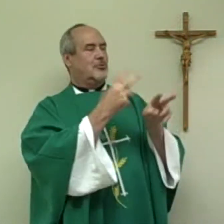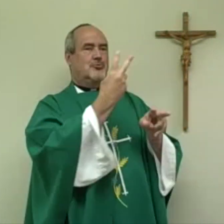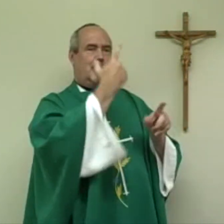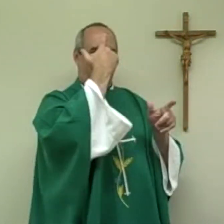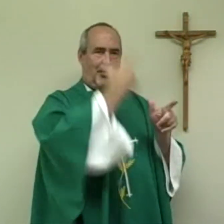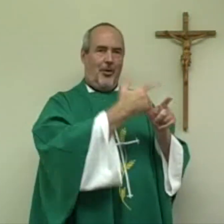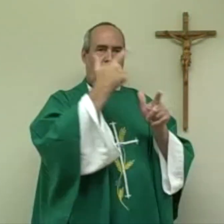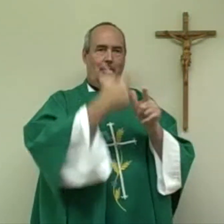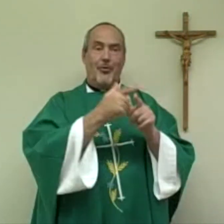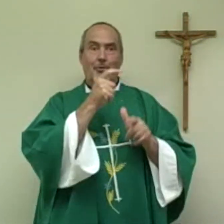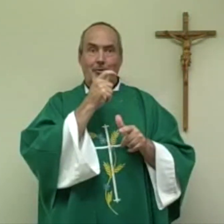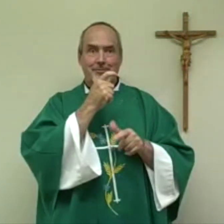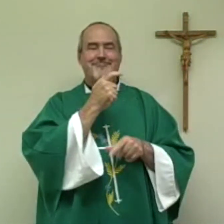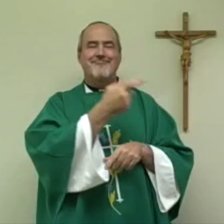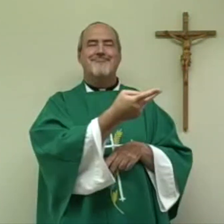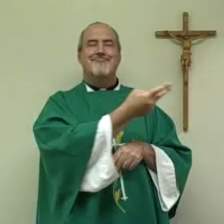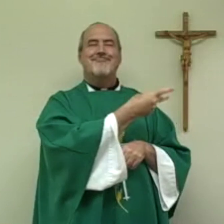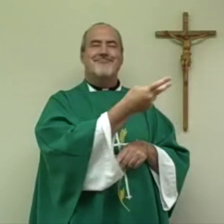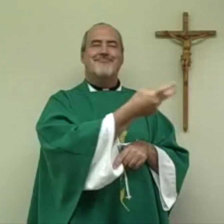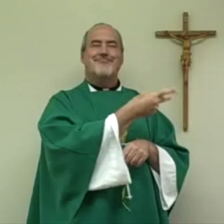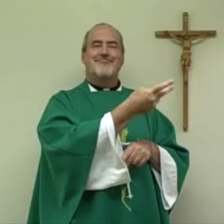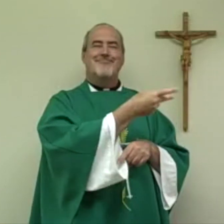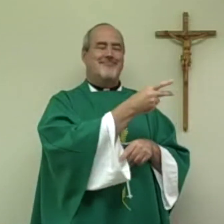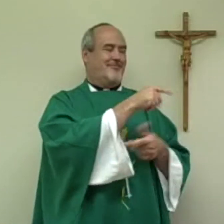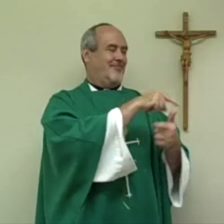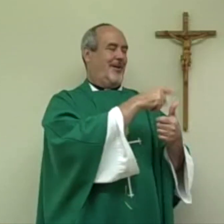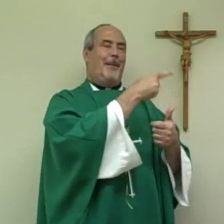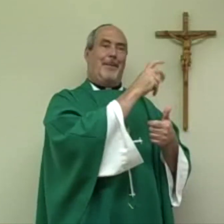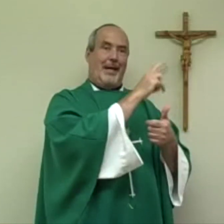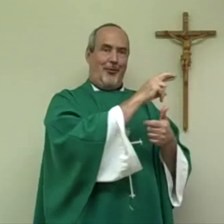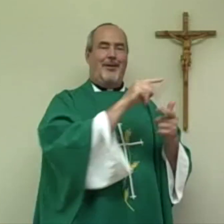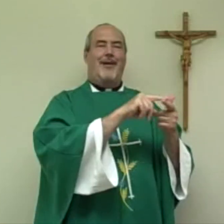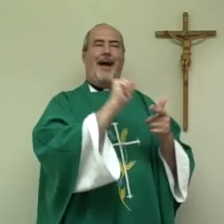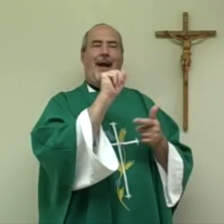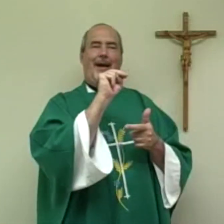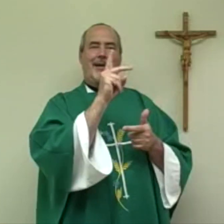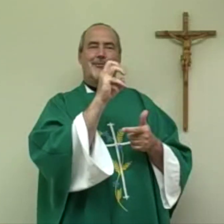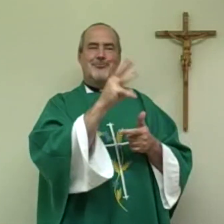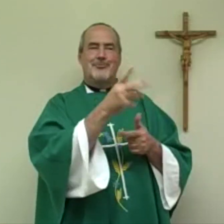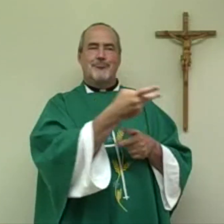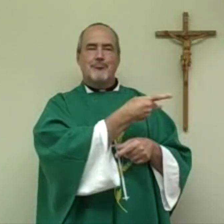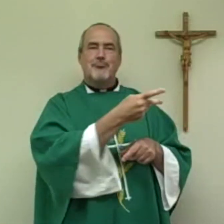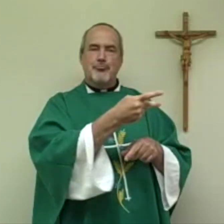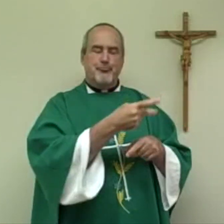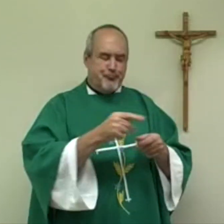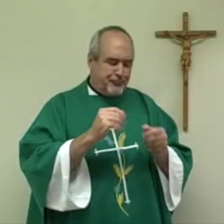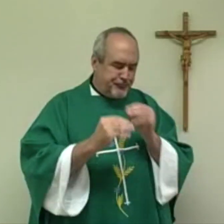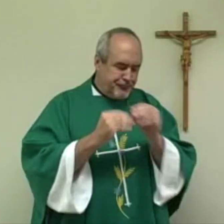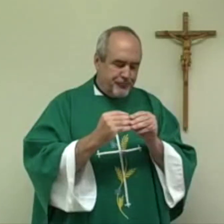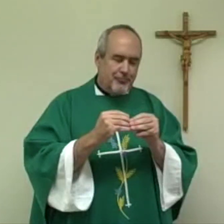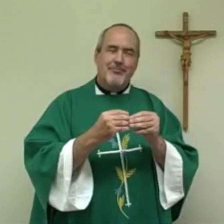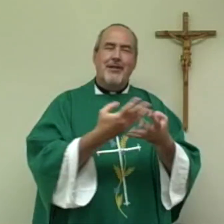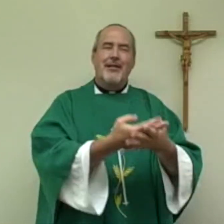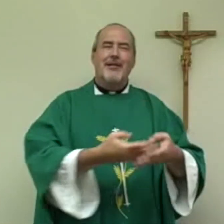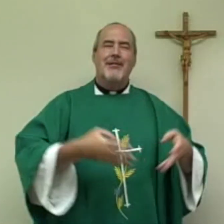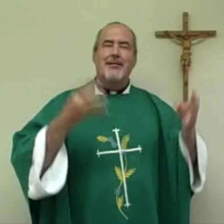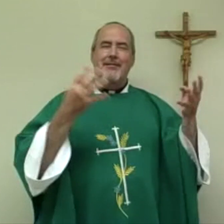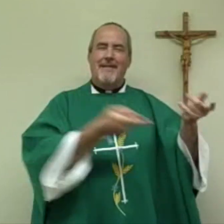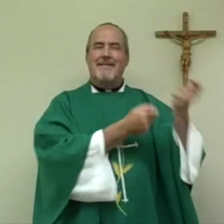Today's gospel makes mention of when Jesus saw two brothers, Peter and Andrew. They were